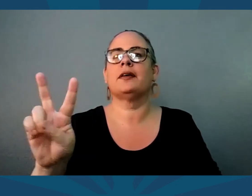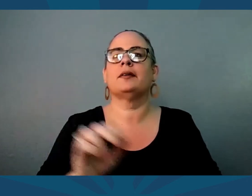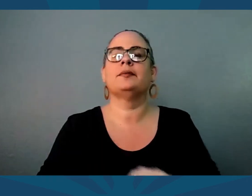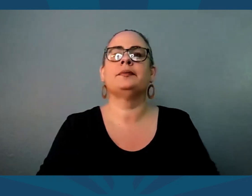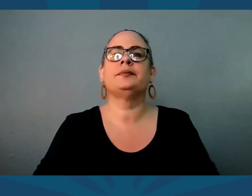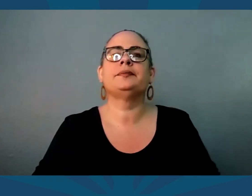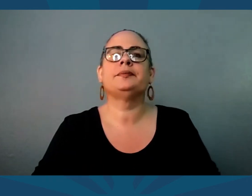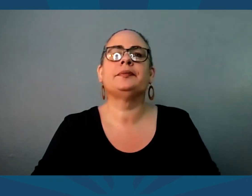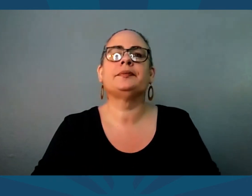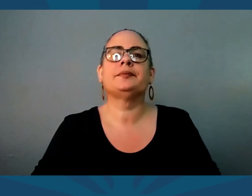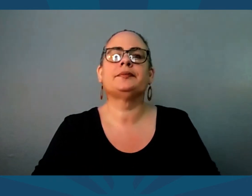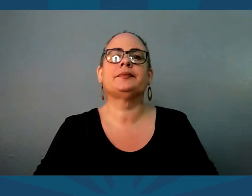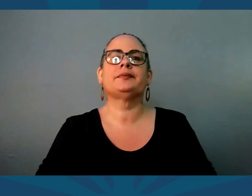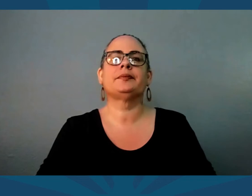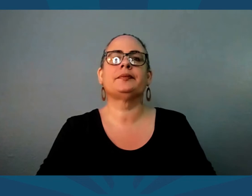mojave.gov.